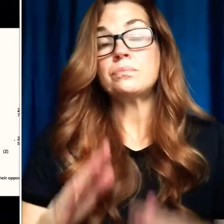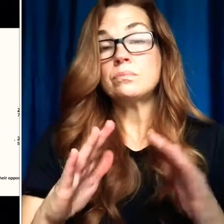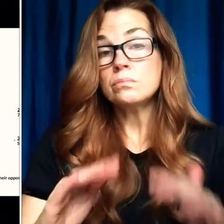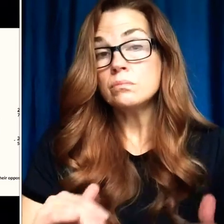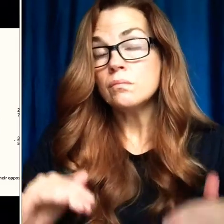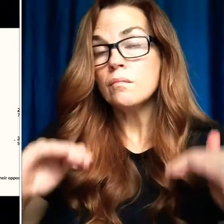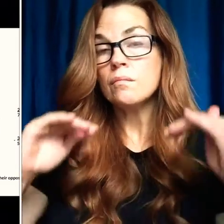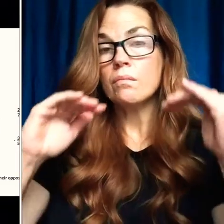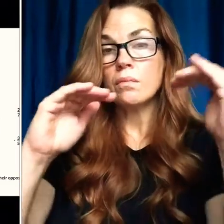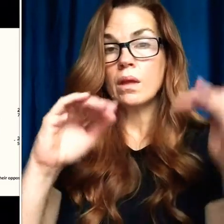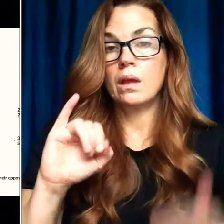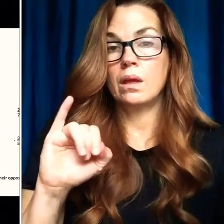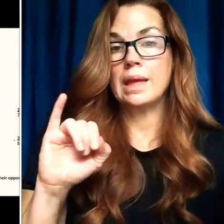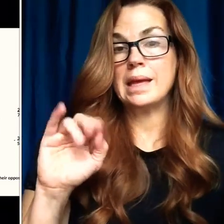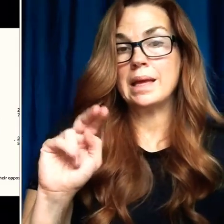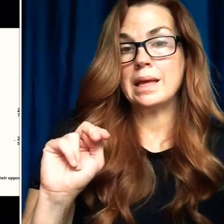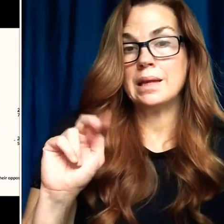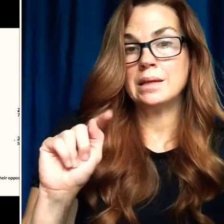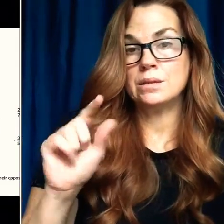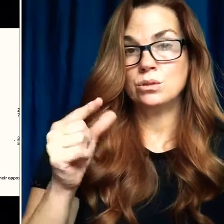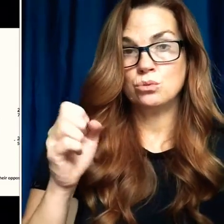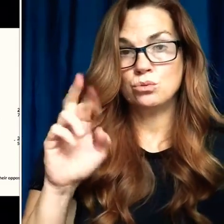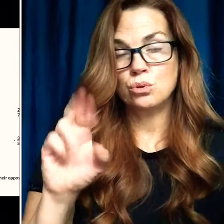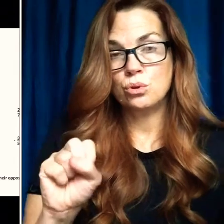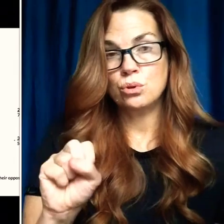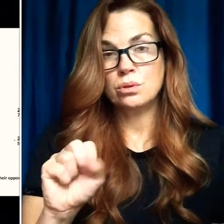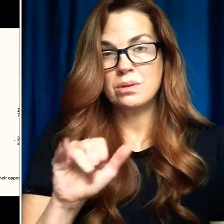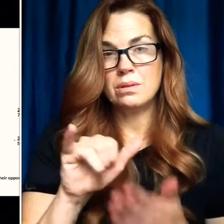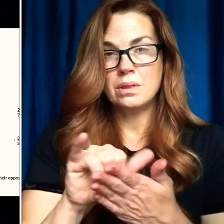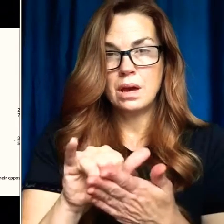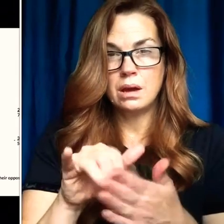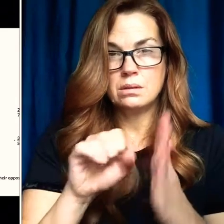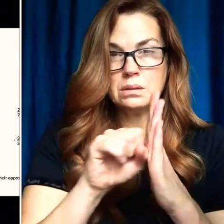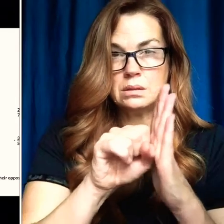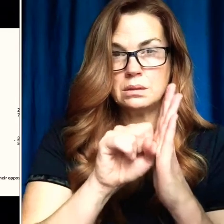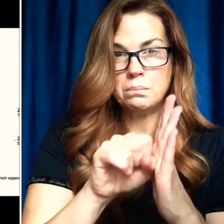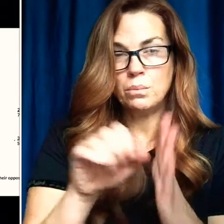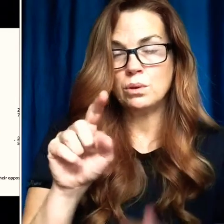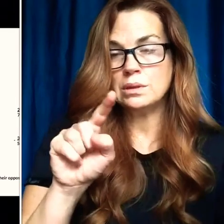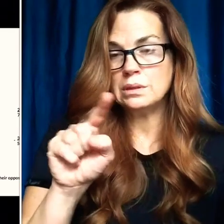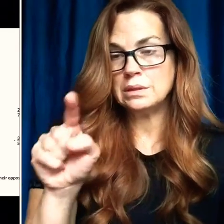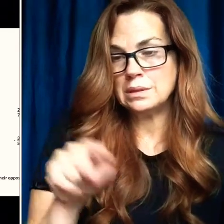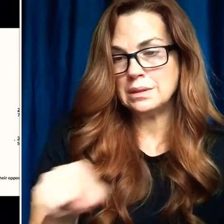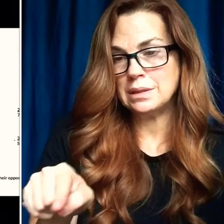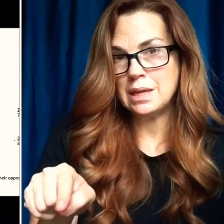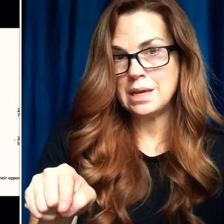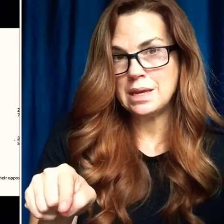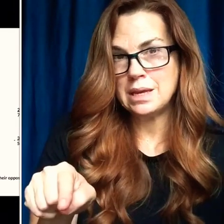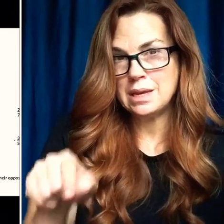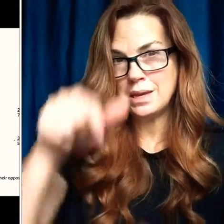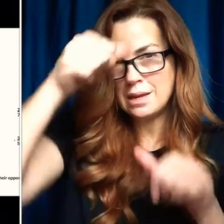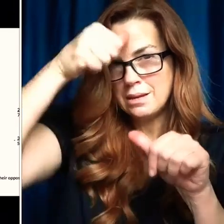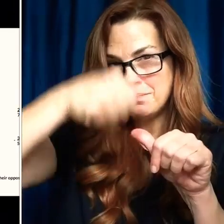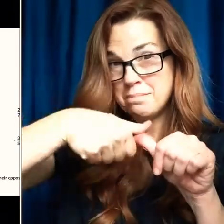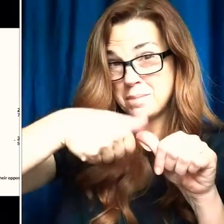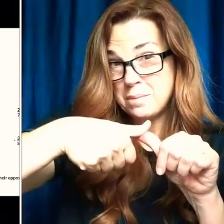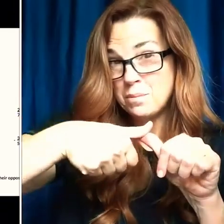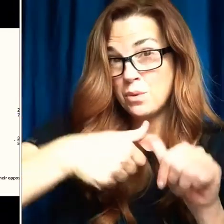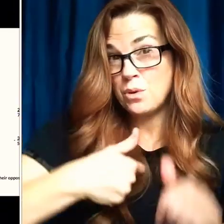Z. You may remember earlier I told you that's because the German word for numbers is Zahlen,